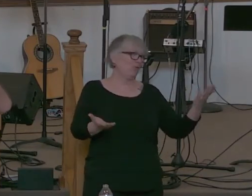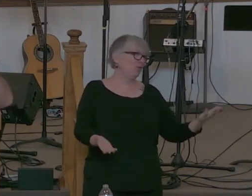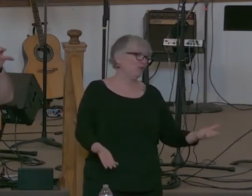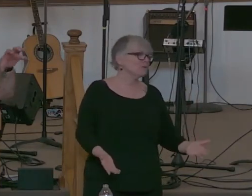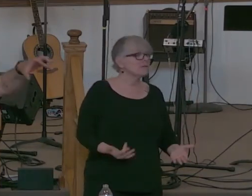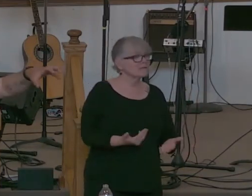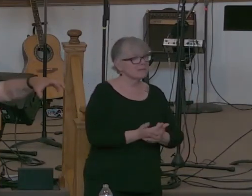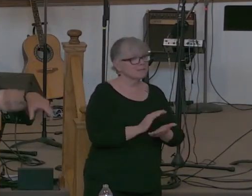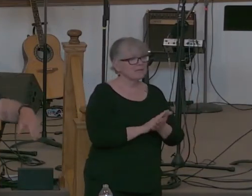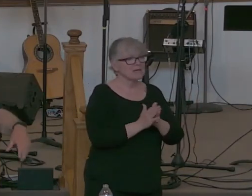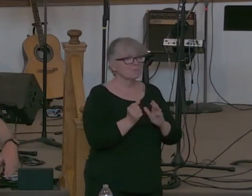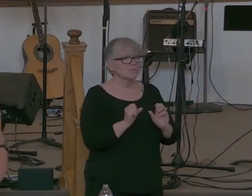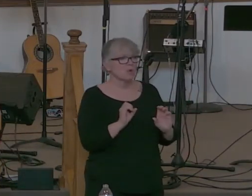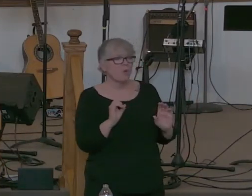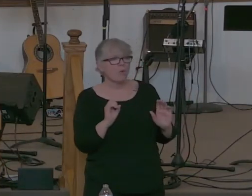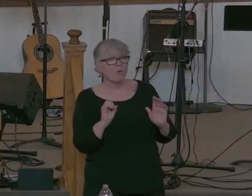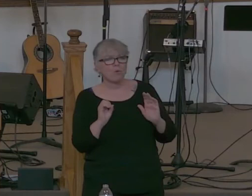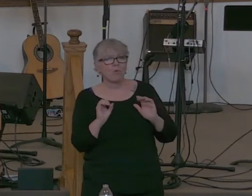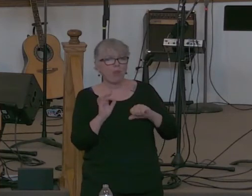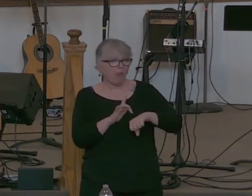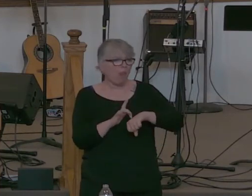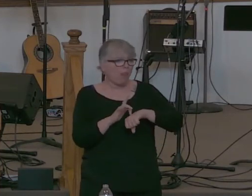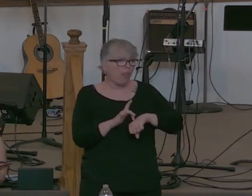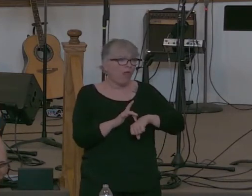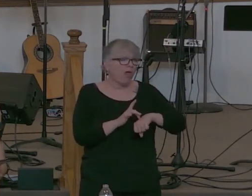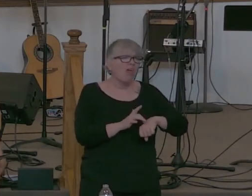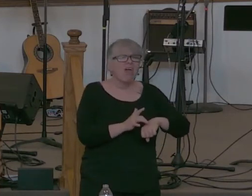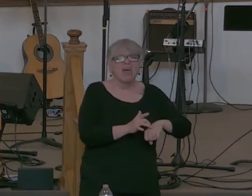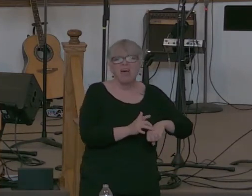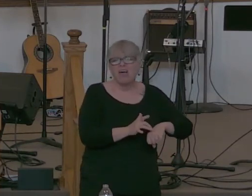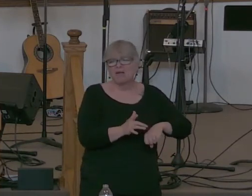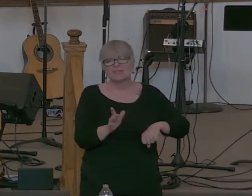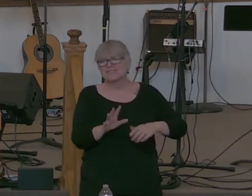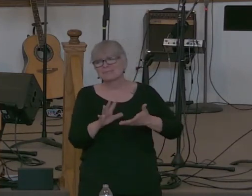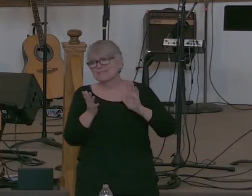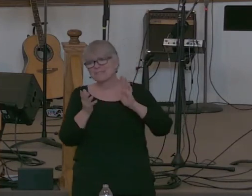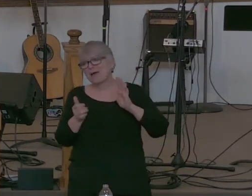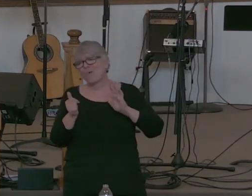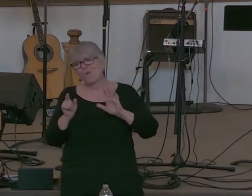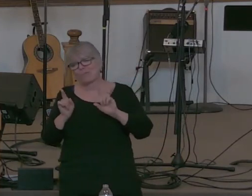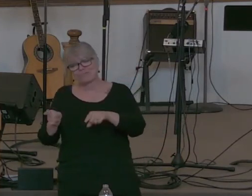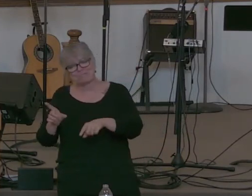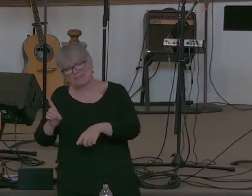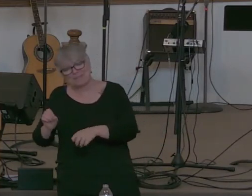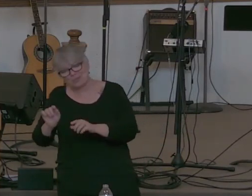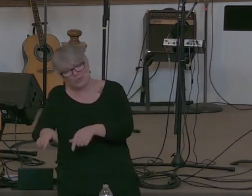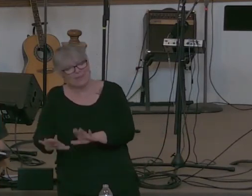Sometimes we get so carried away with, you know what, this is all messed up because I ain't even going to get to this.